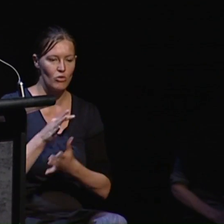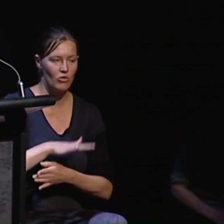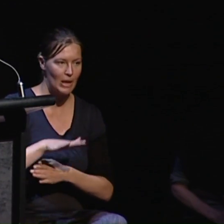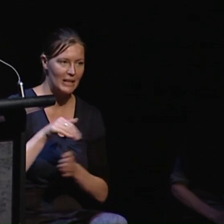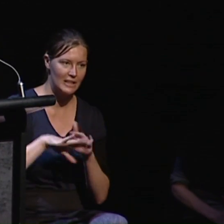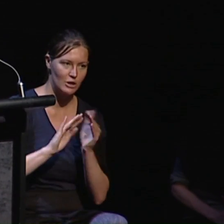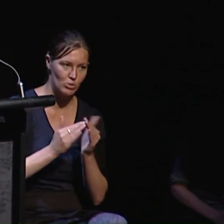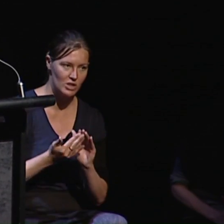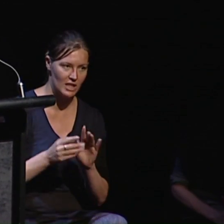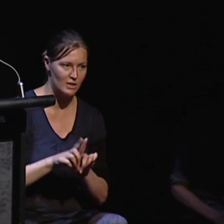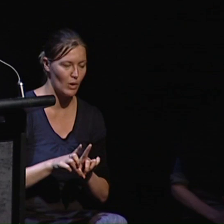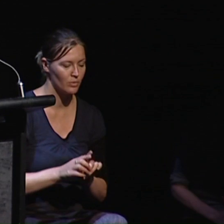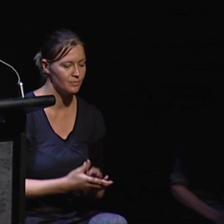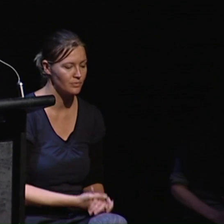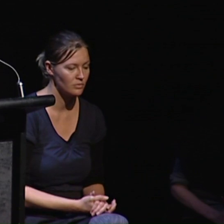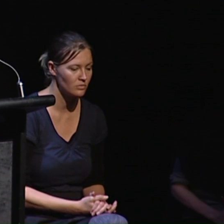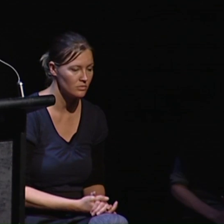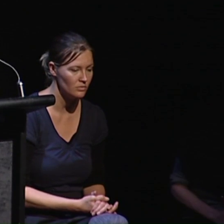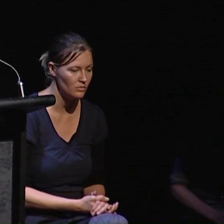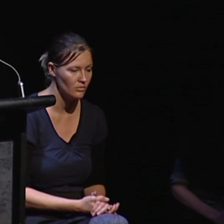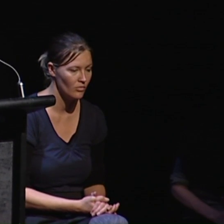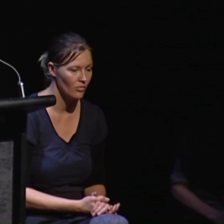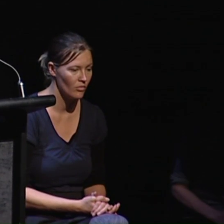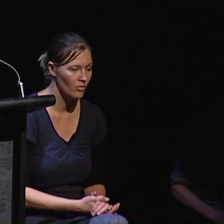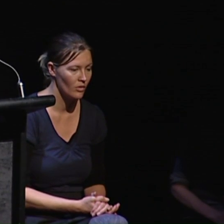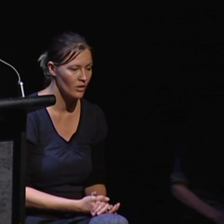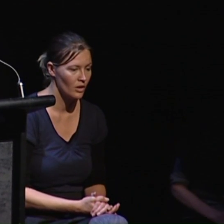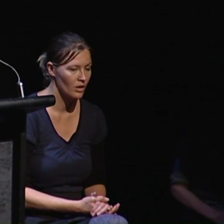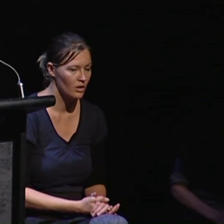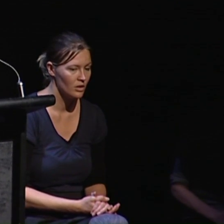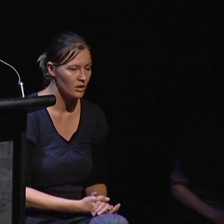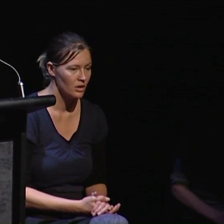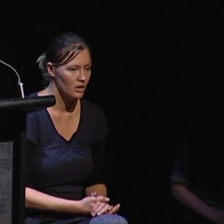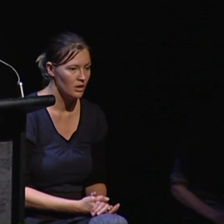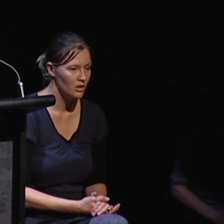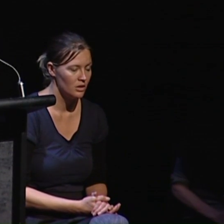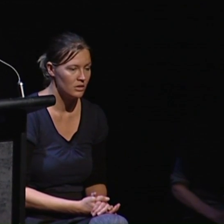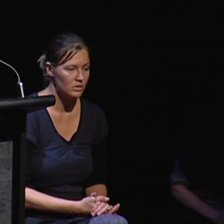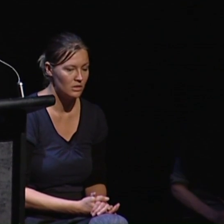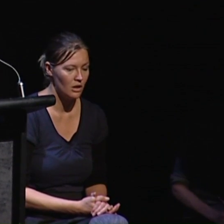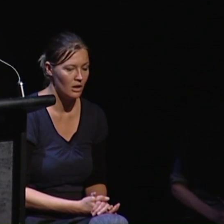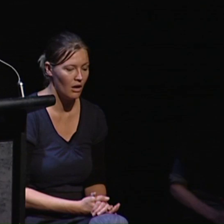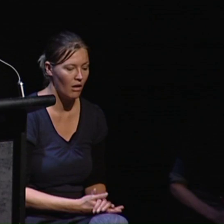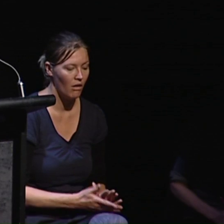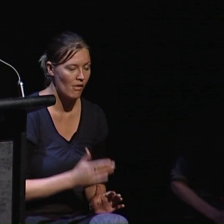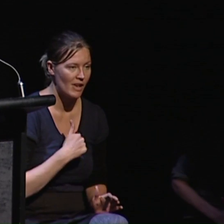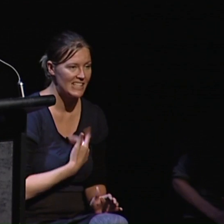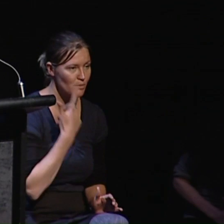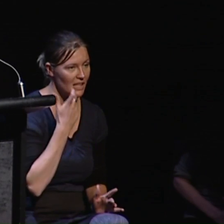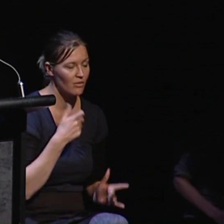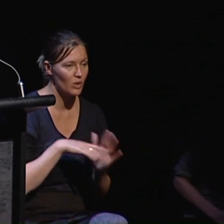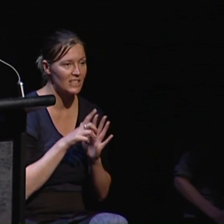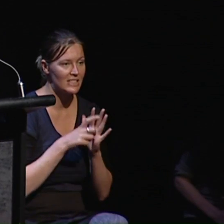community. And I think that we have to be very careful within the disability and